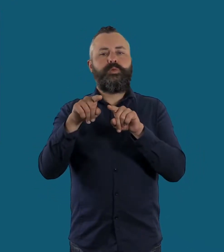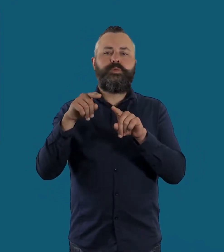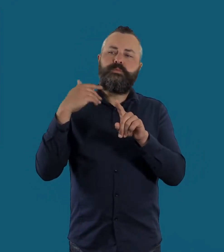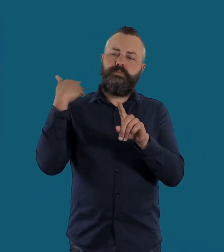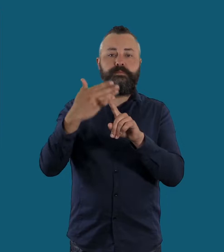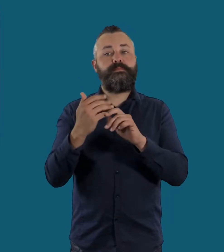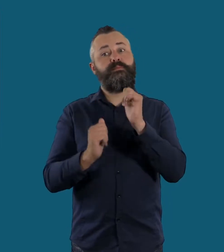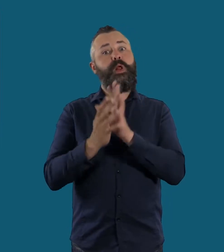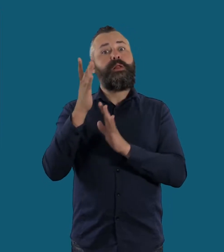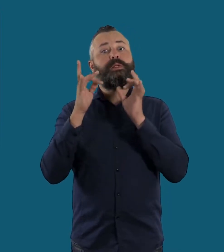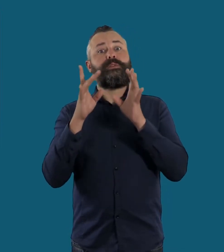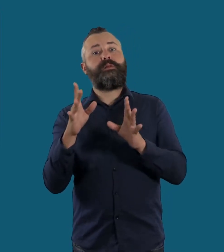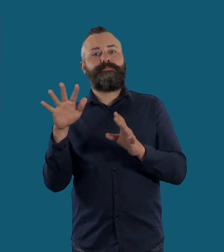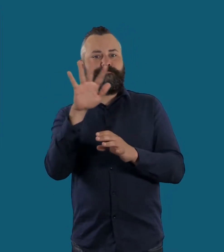Bushfires are more likely to occur during fire season,